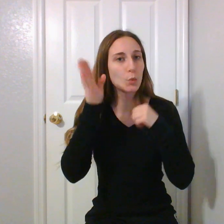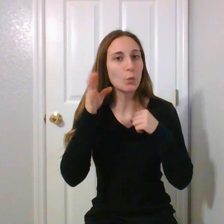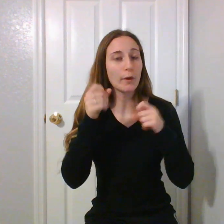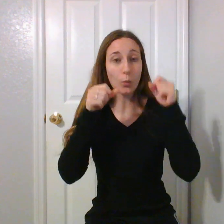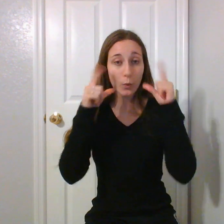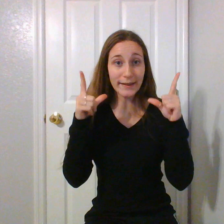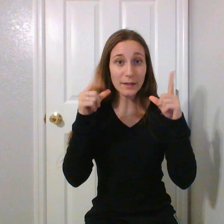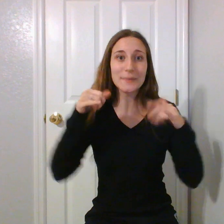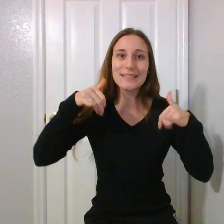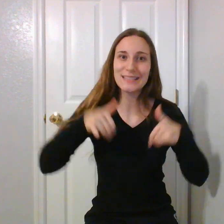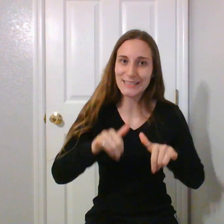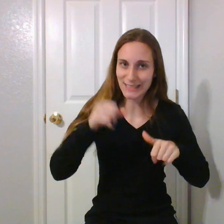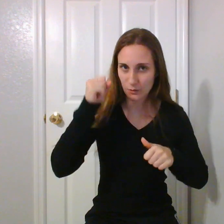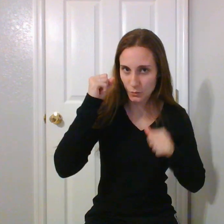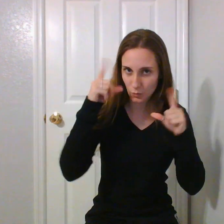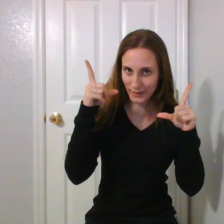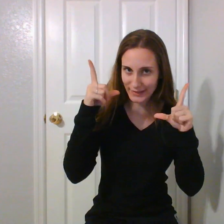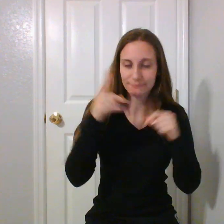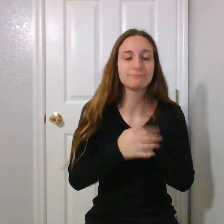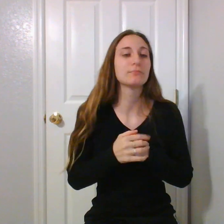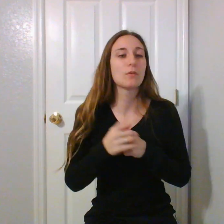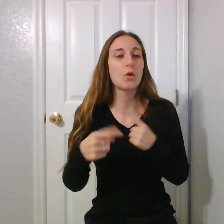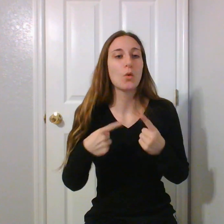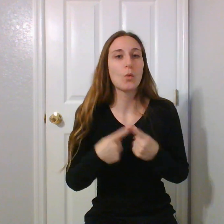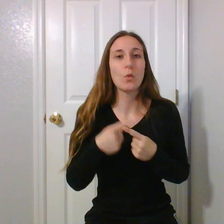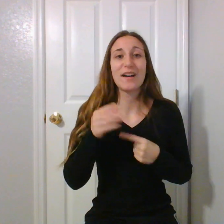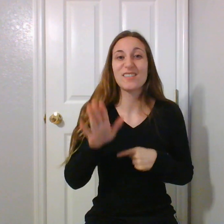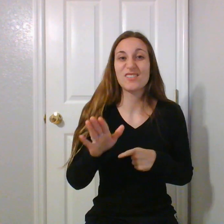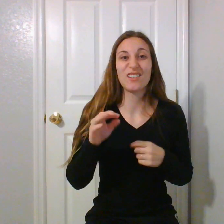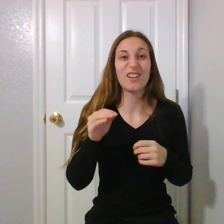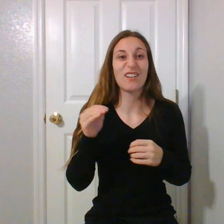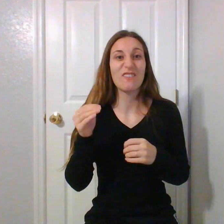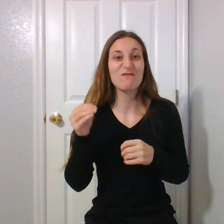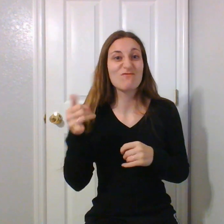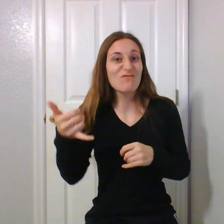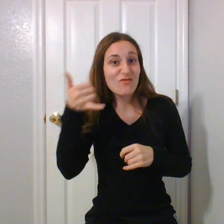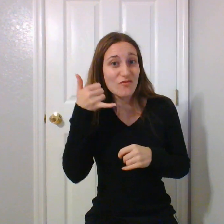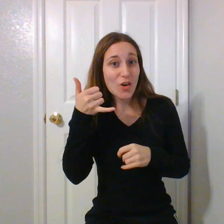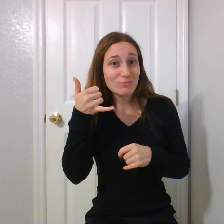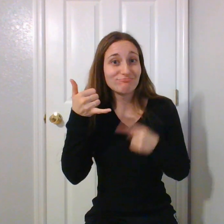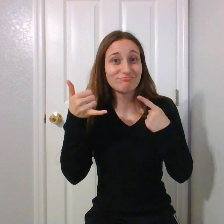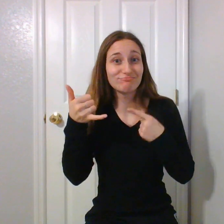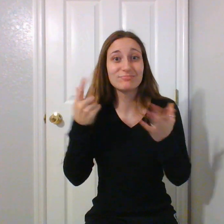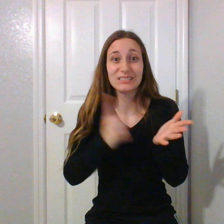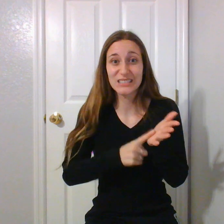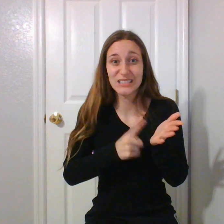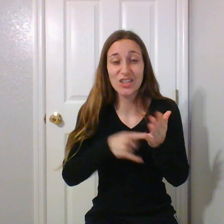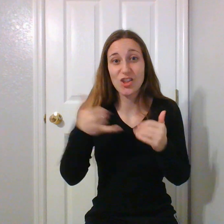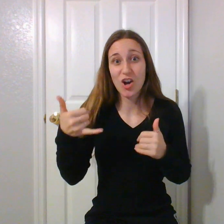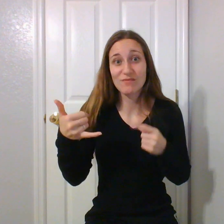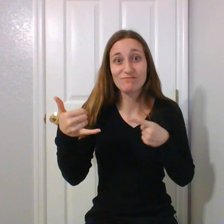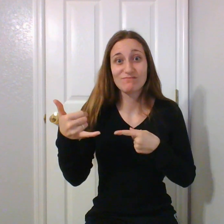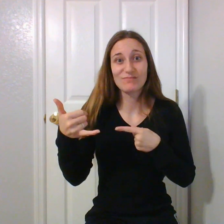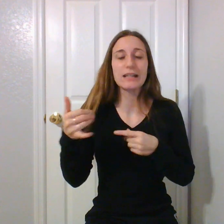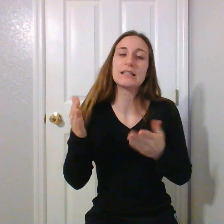sleeping and your phone is right there and your alarm goes off it's so easy to just turn that off and turn back around because you're already sleeping you've had literally